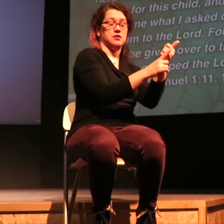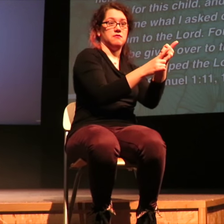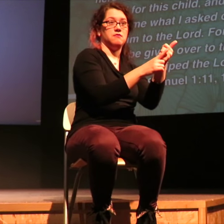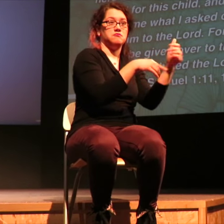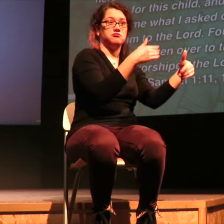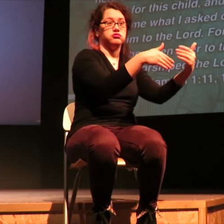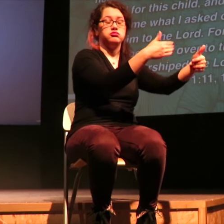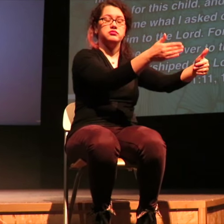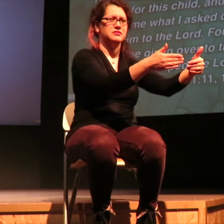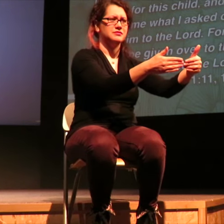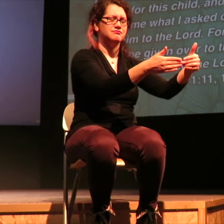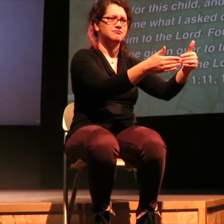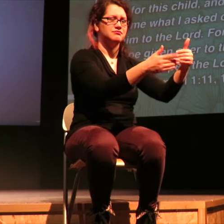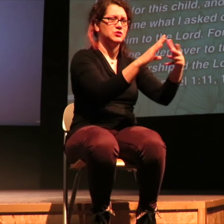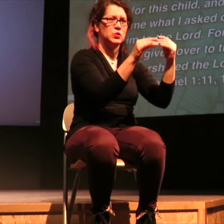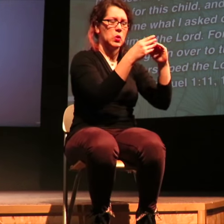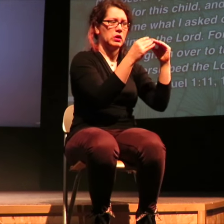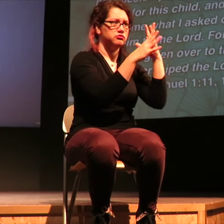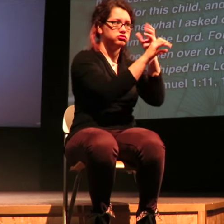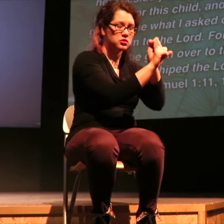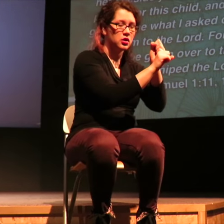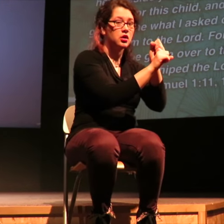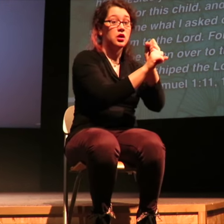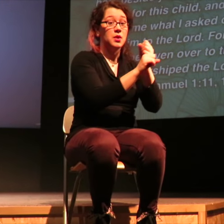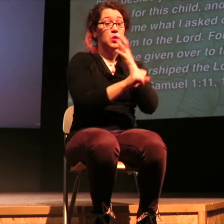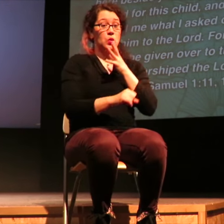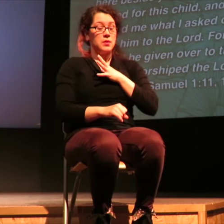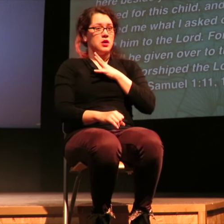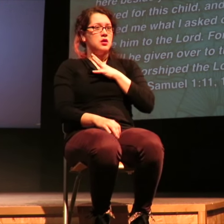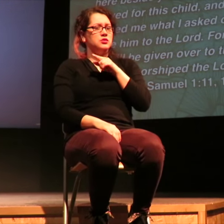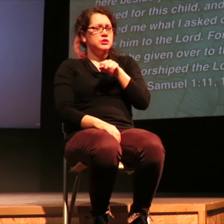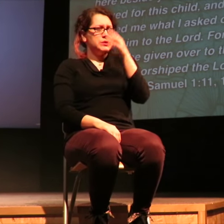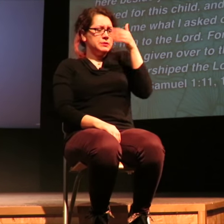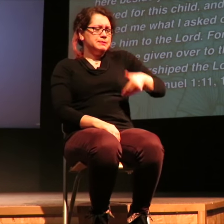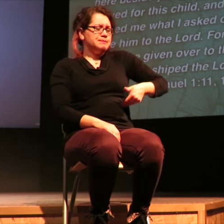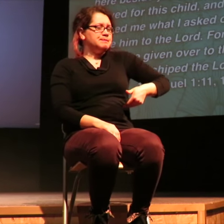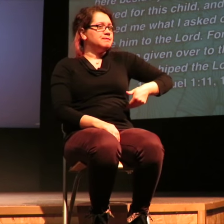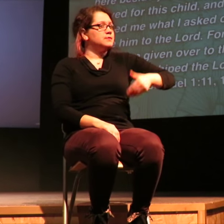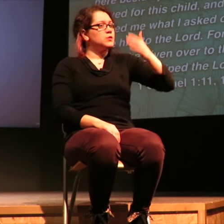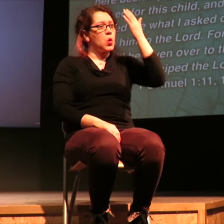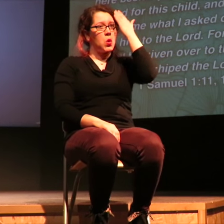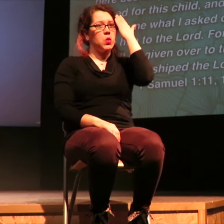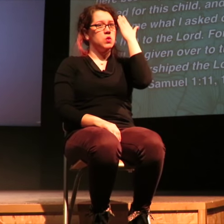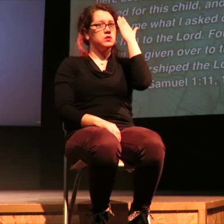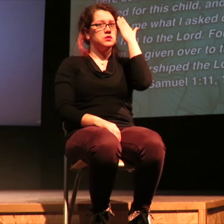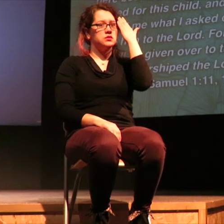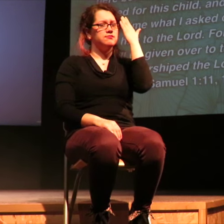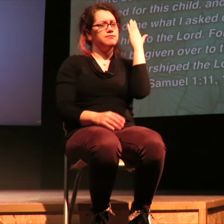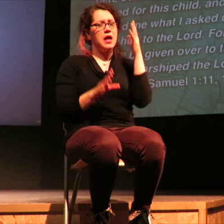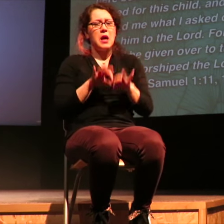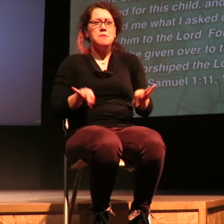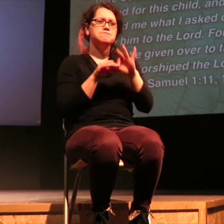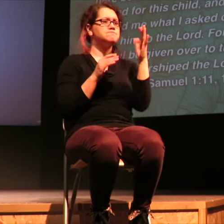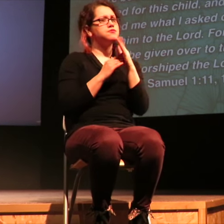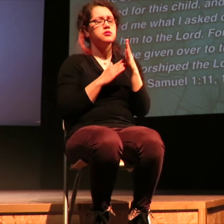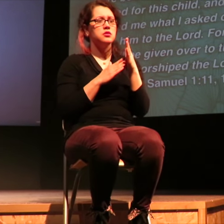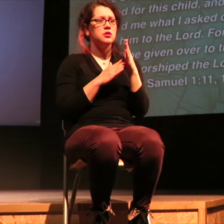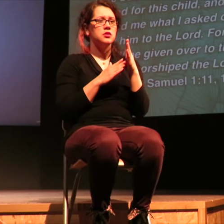because it's fascinating. But she knows that the most important thing that she can do for Samuel, in this case, is